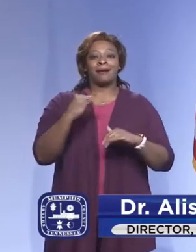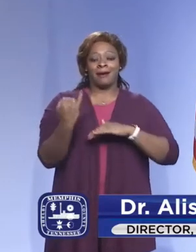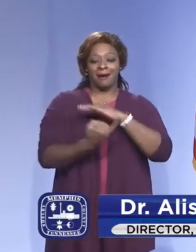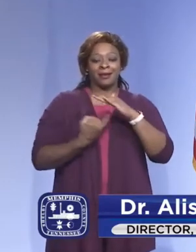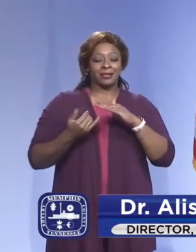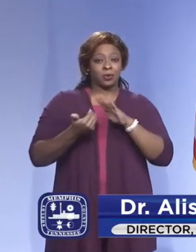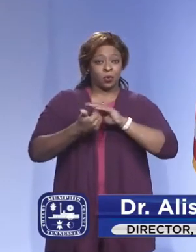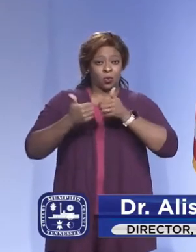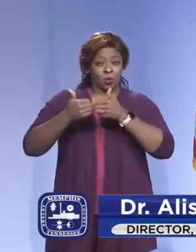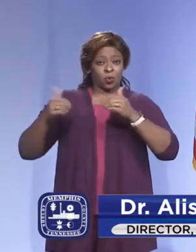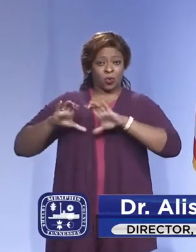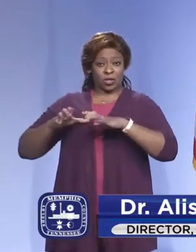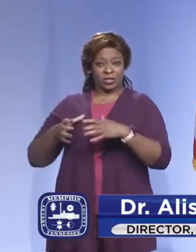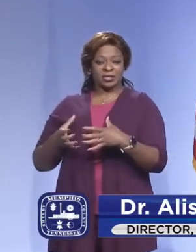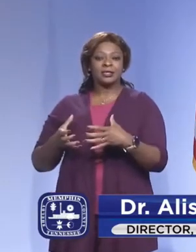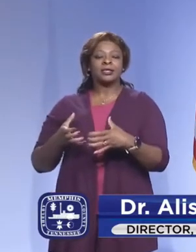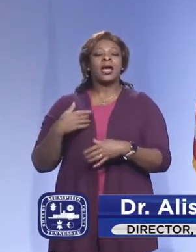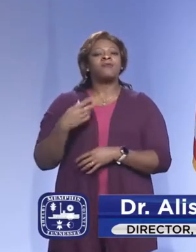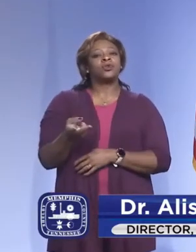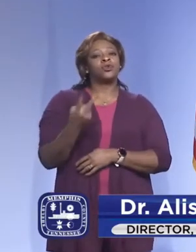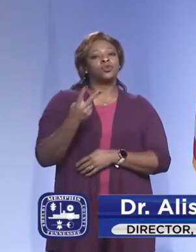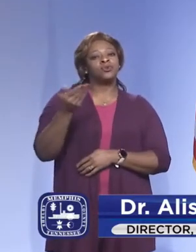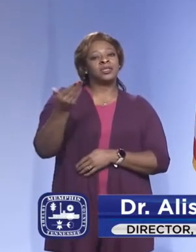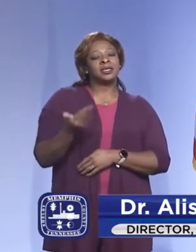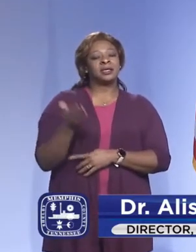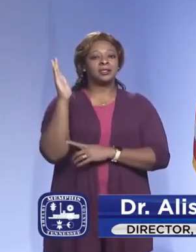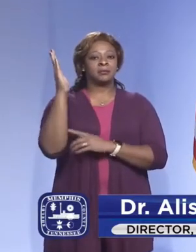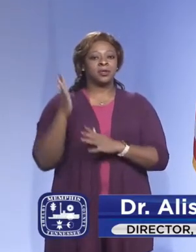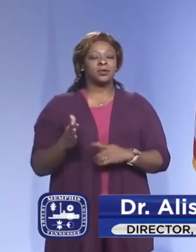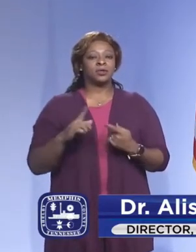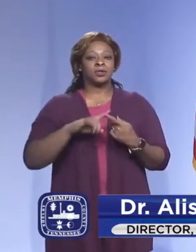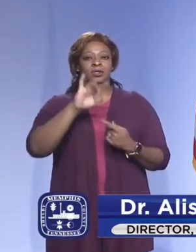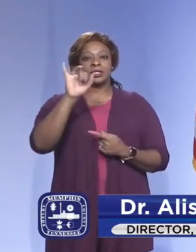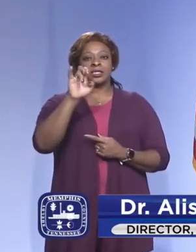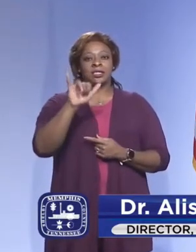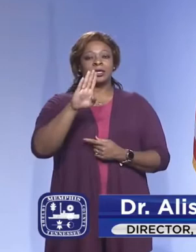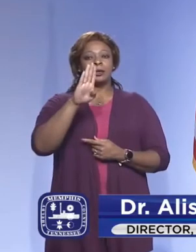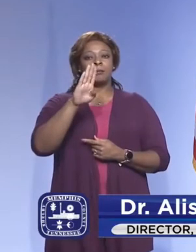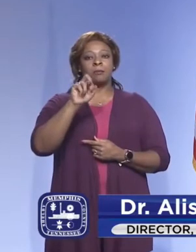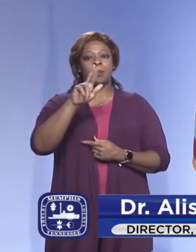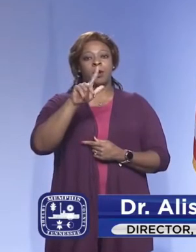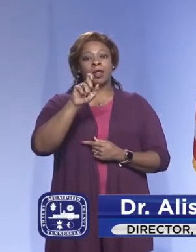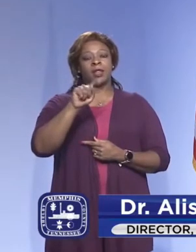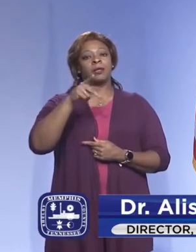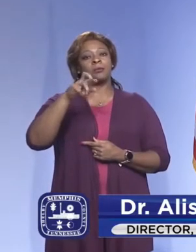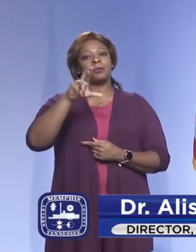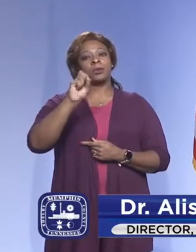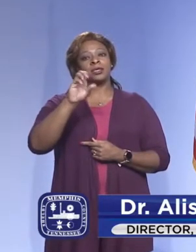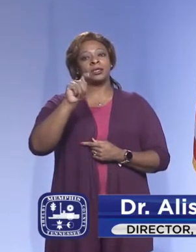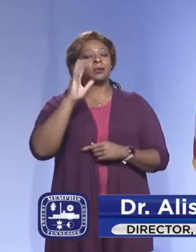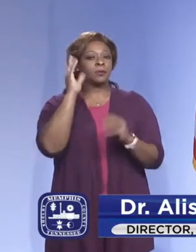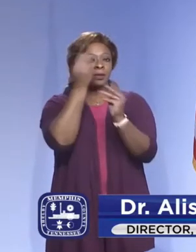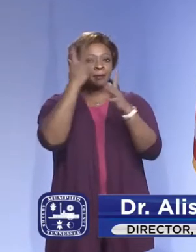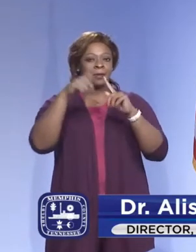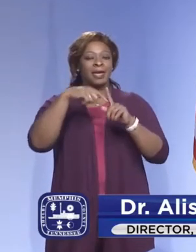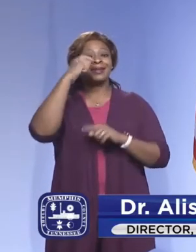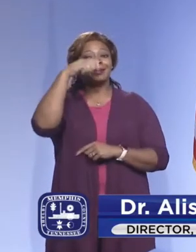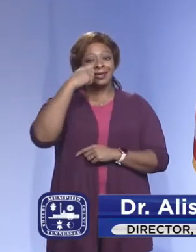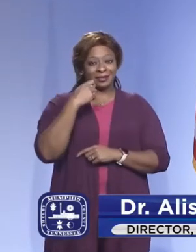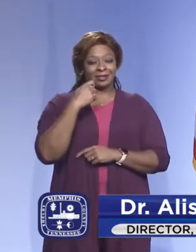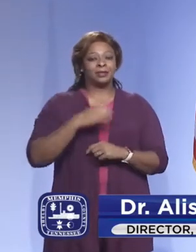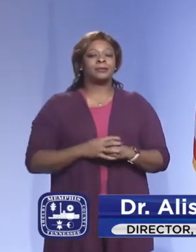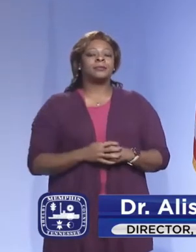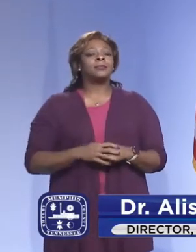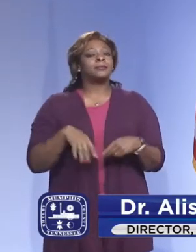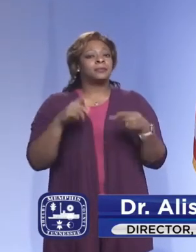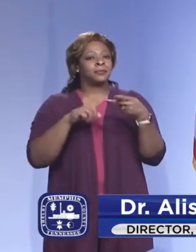and quarantine. Then we have two guests with us today. We have Jenny Bartlett-Prescott, who's going to give an update on testing. And then